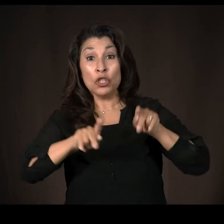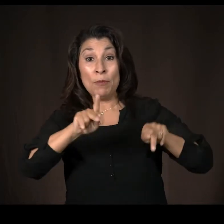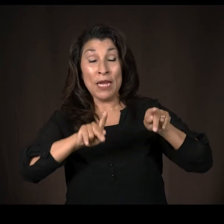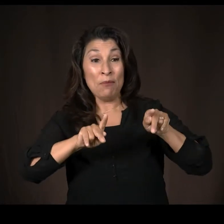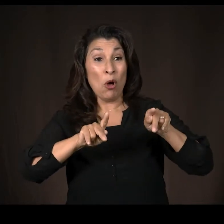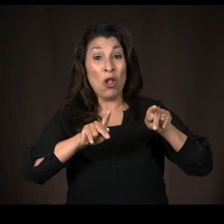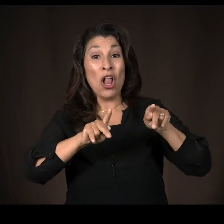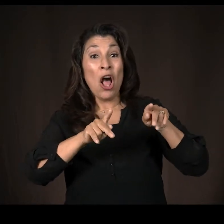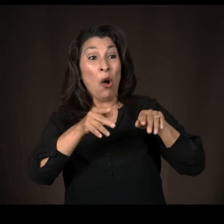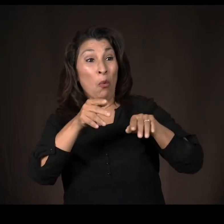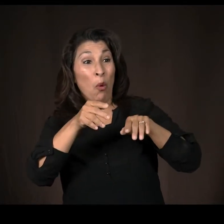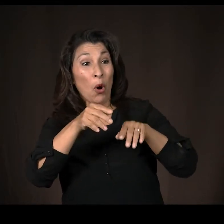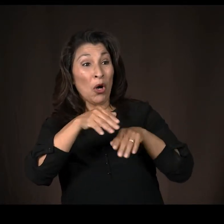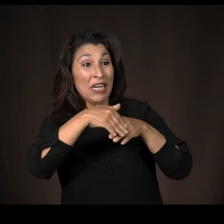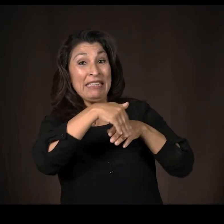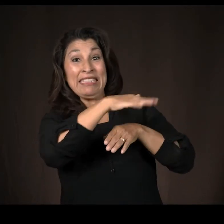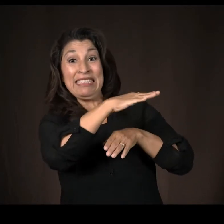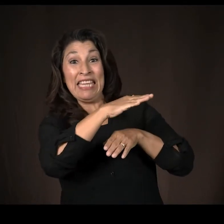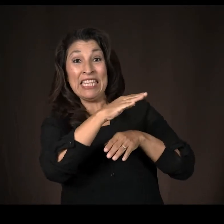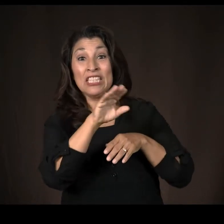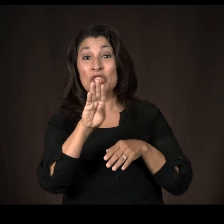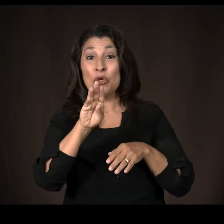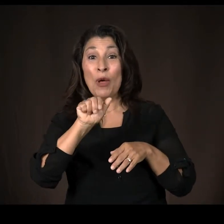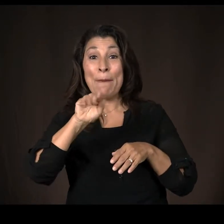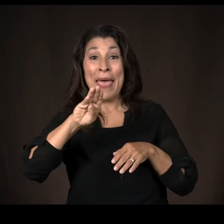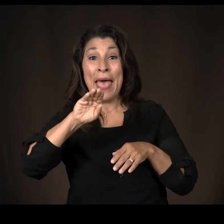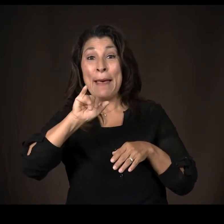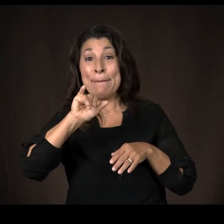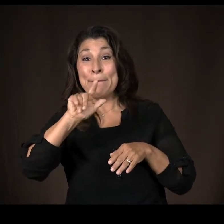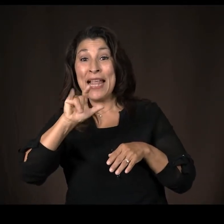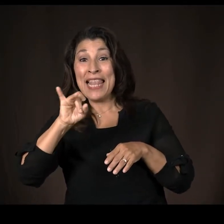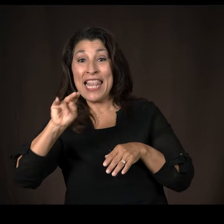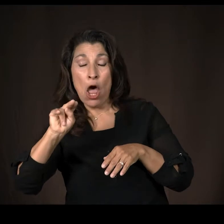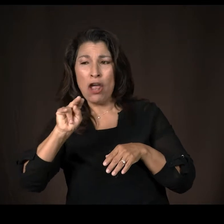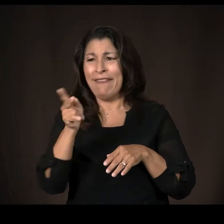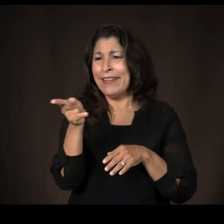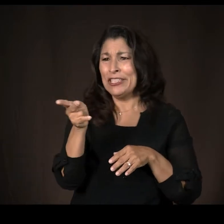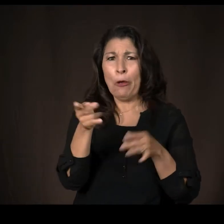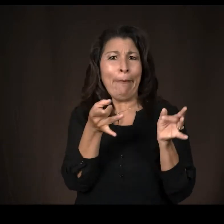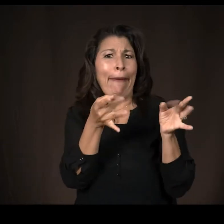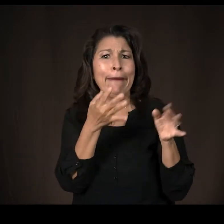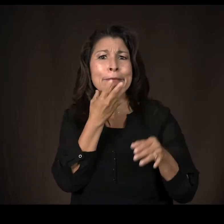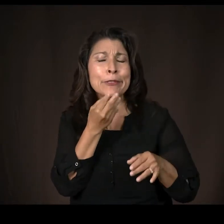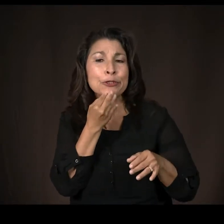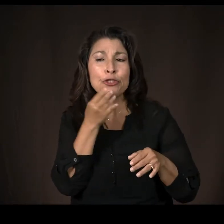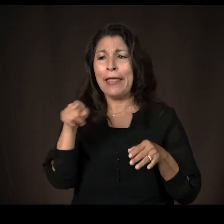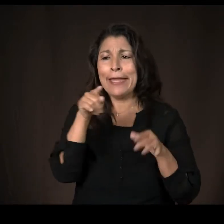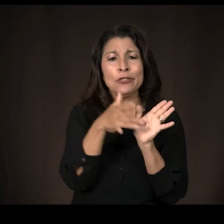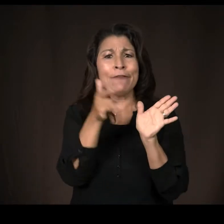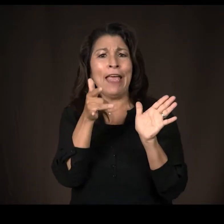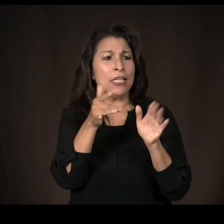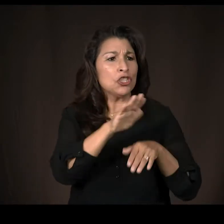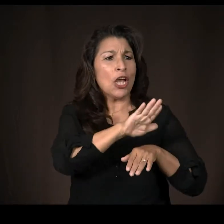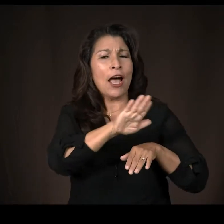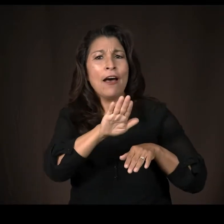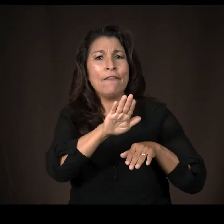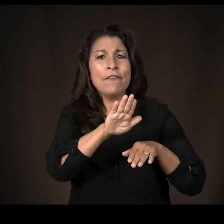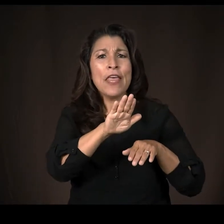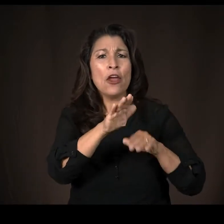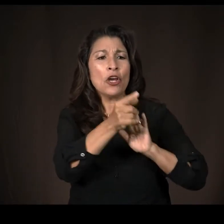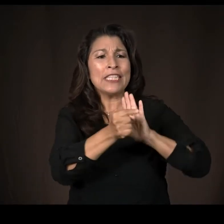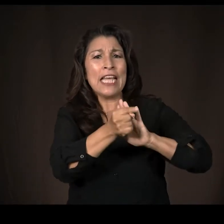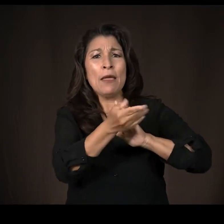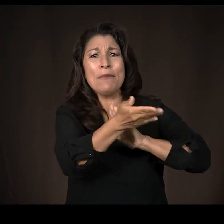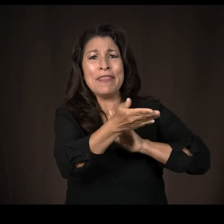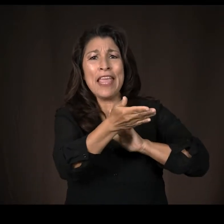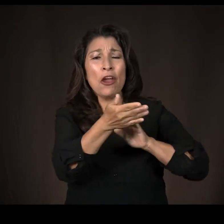been deported to Babylon, and they hated the Jews. They were prejudiced. They took advantage of their suffering and captivity. And